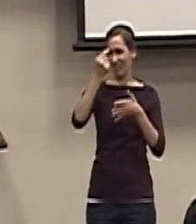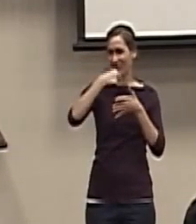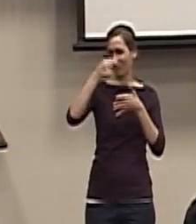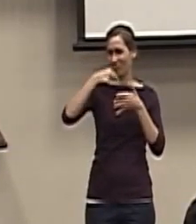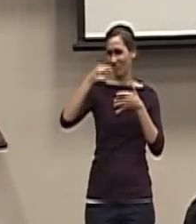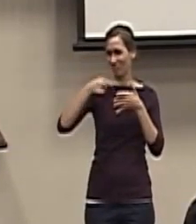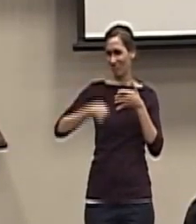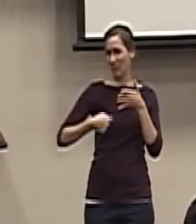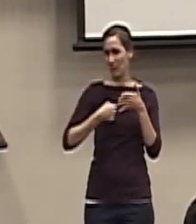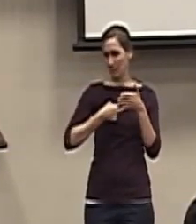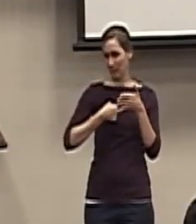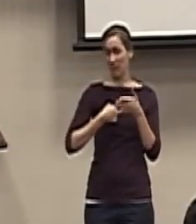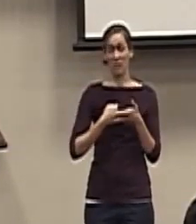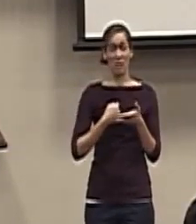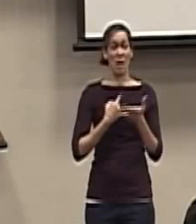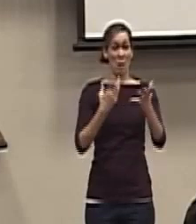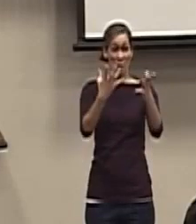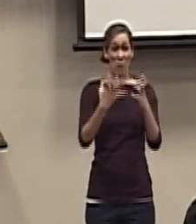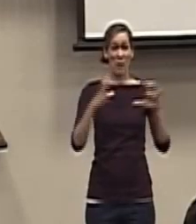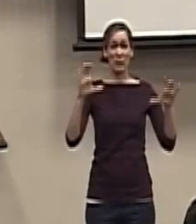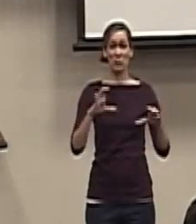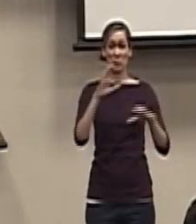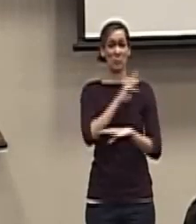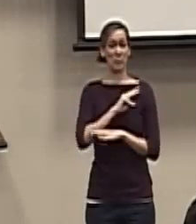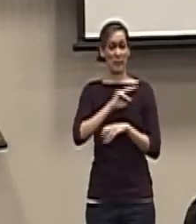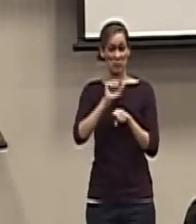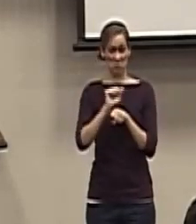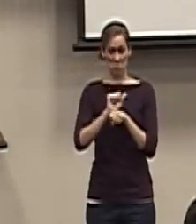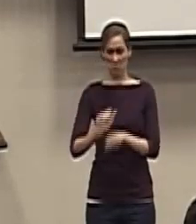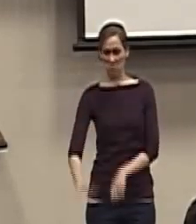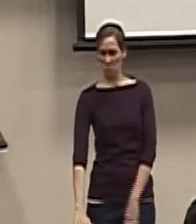I wanted to do mission work from the time I was pretty young,